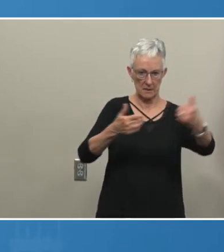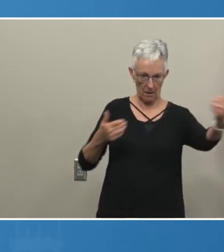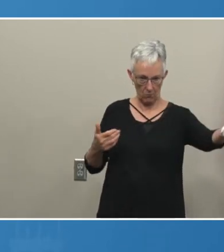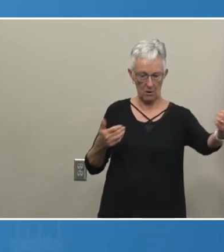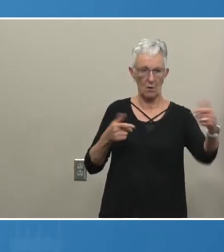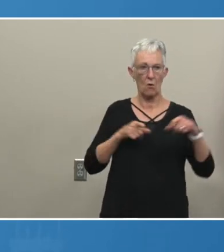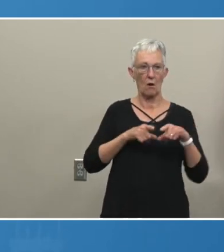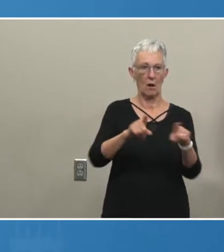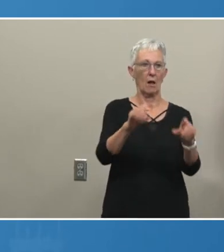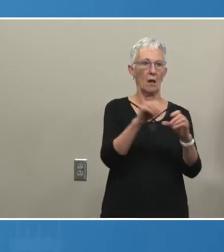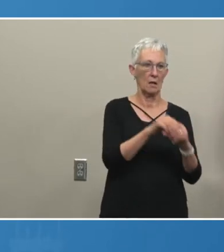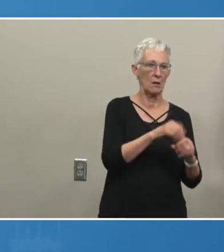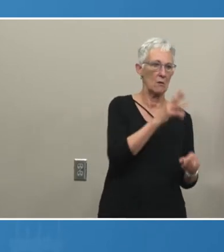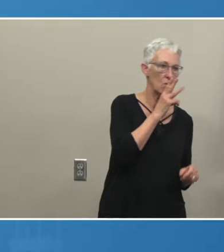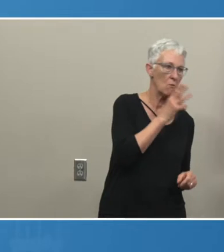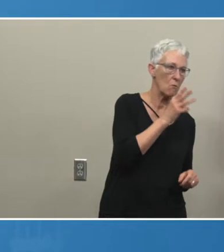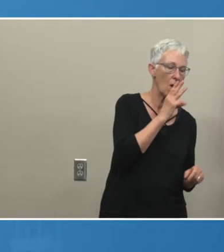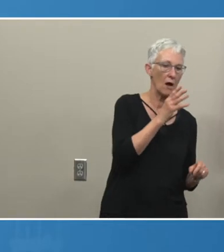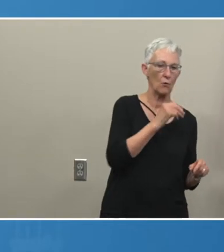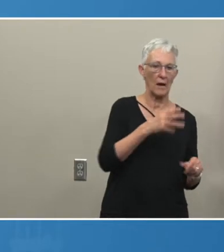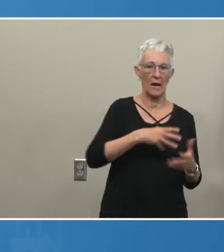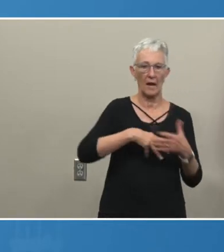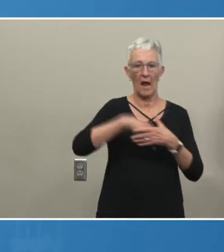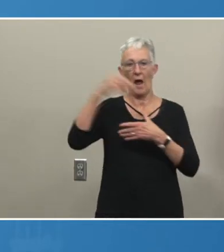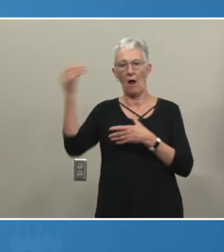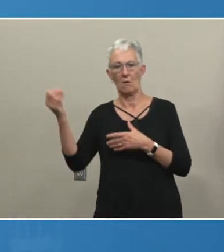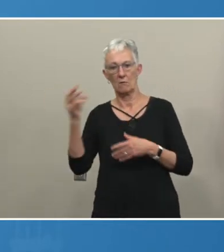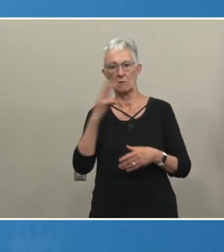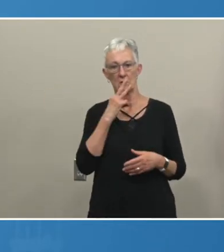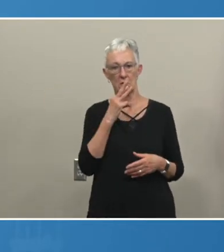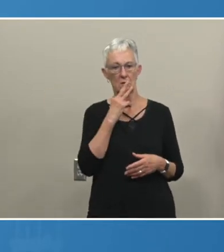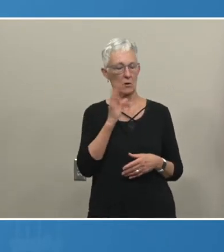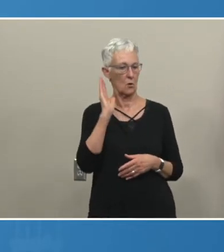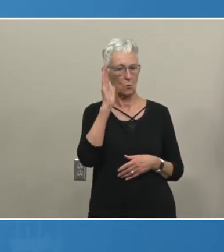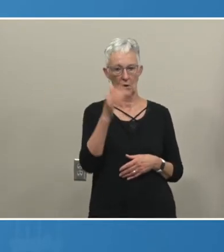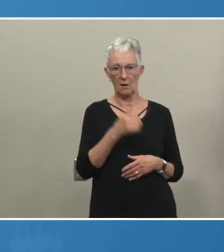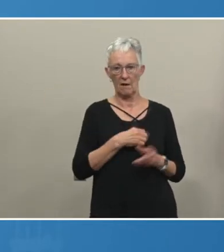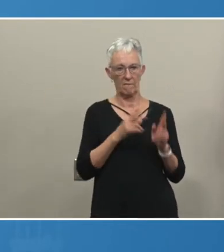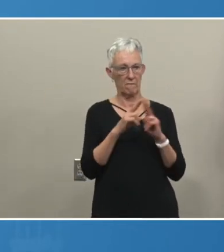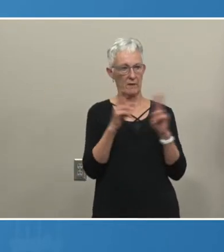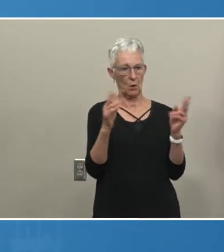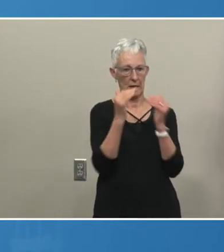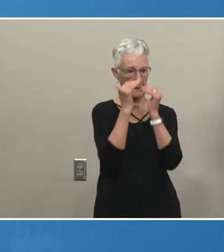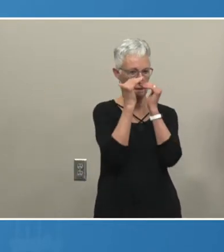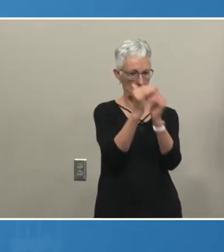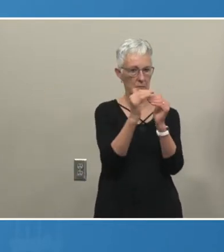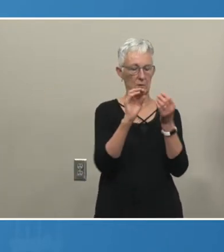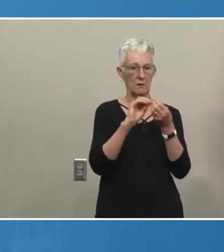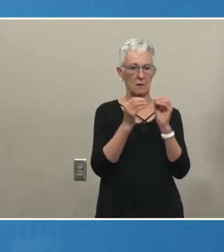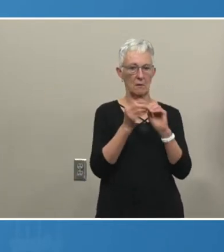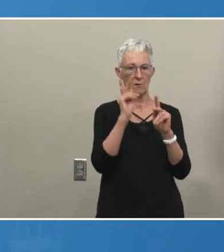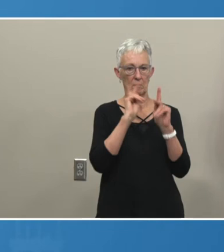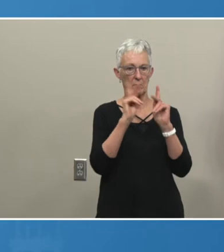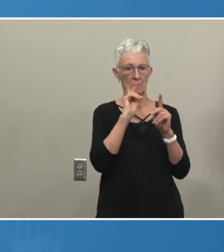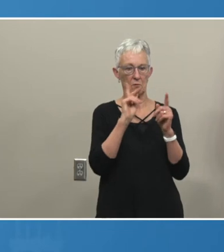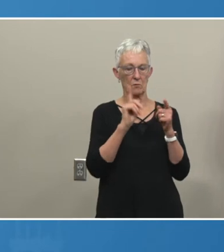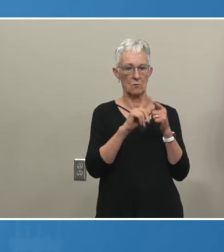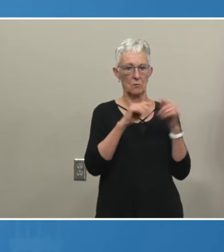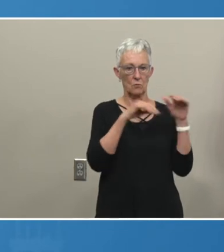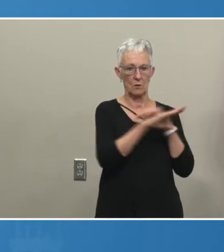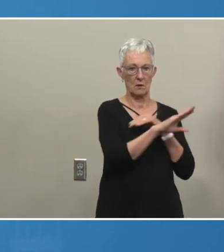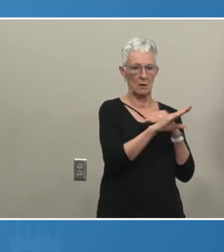and when they're out of the water as well. So the pools will be operating at a very limited capacity. When people arrive at the